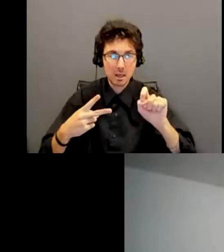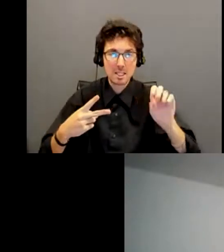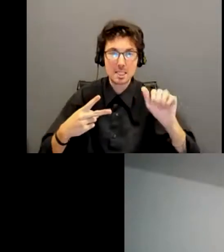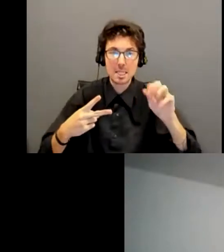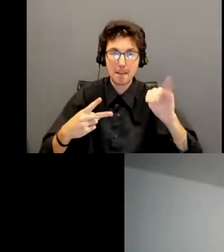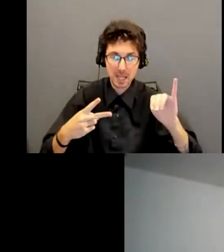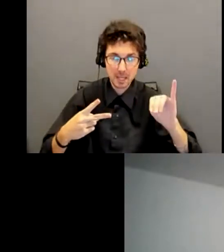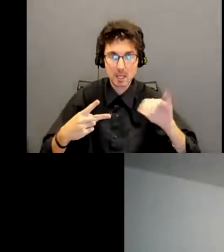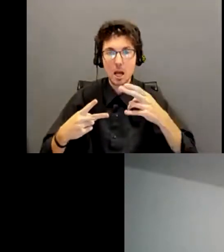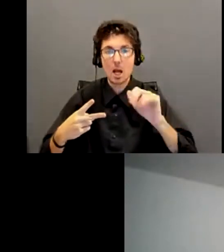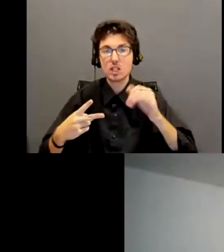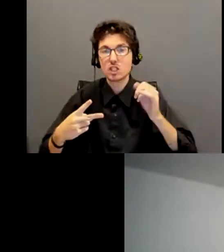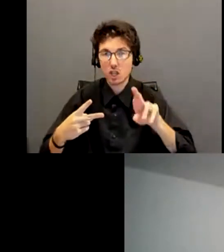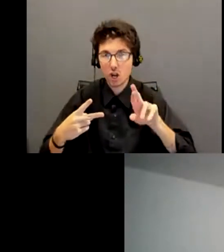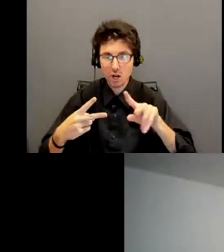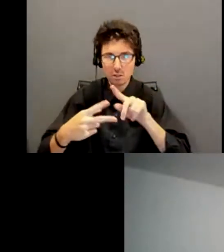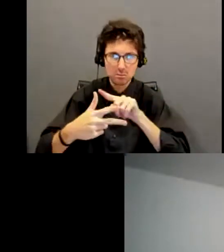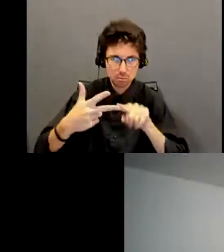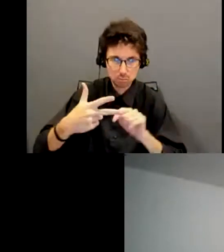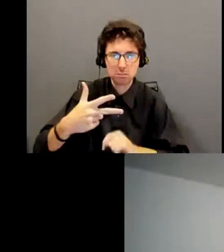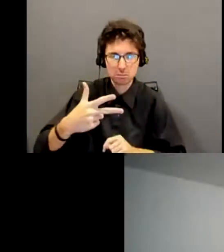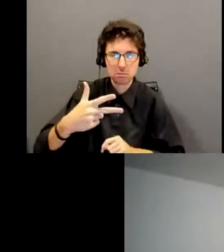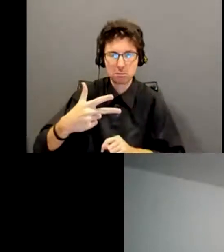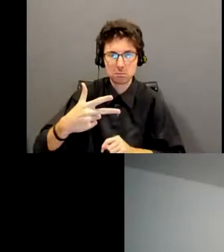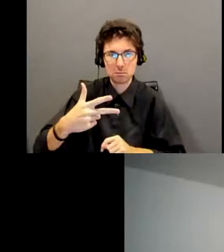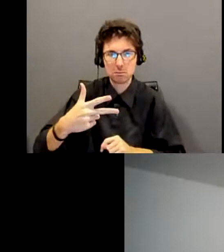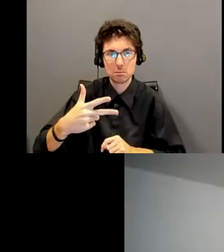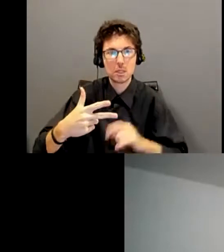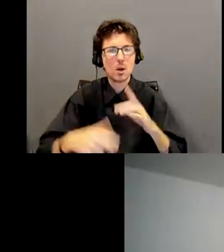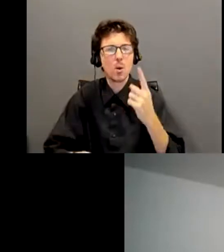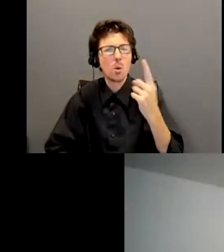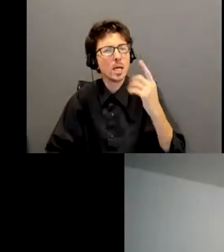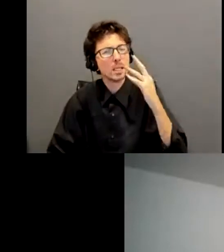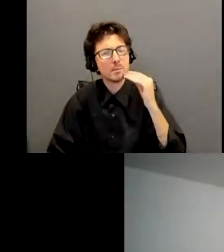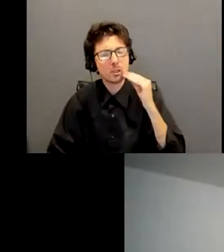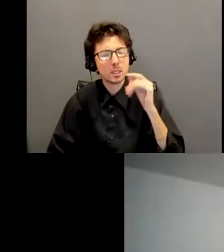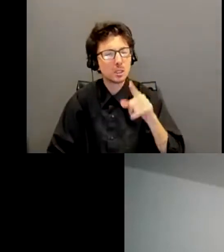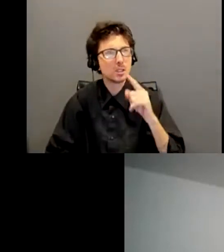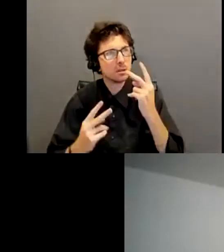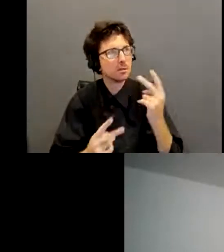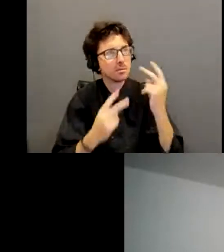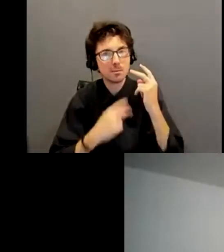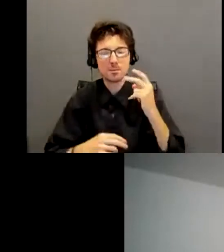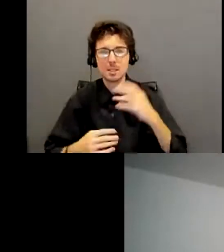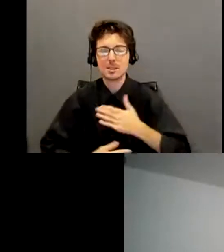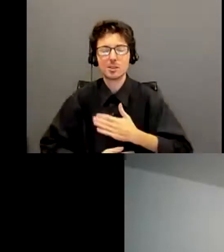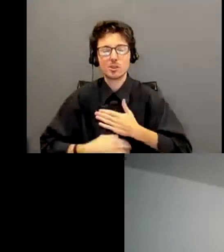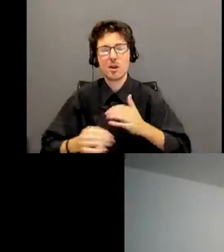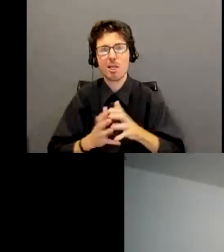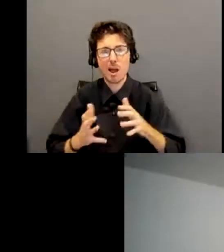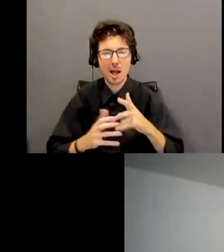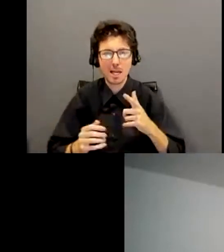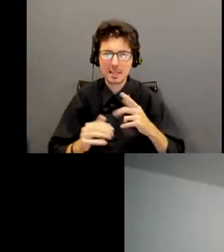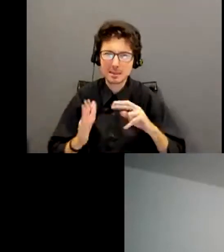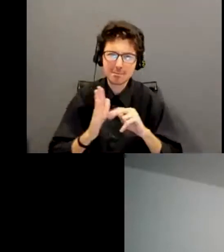Ajal. Tell us about one experience that you enjoyed the most, that was most meaningful to you.